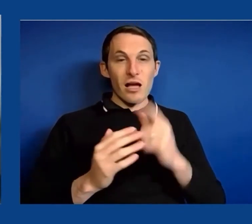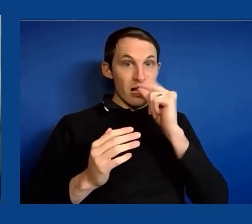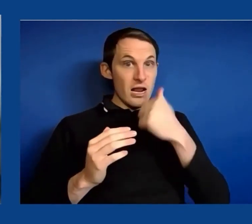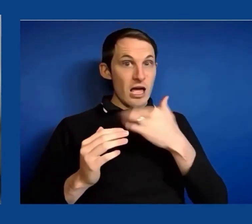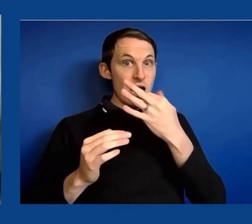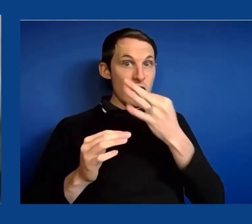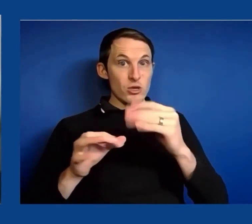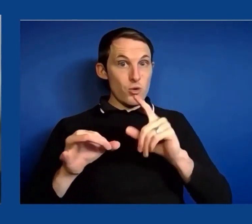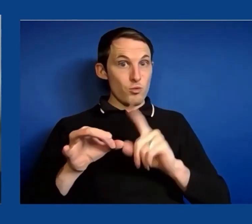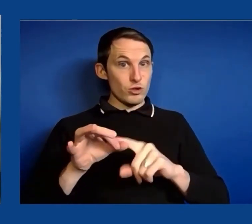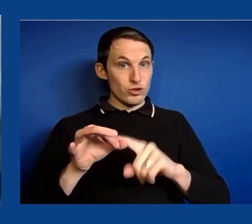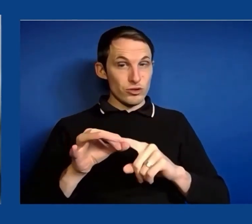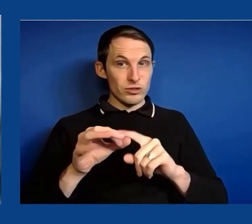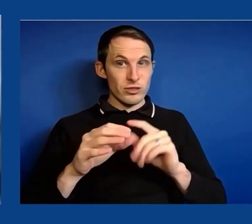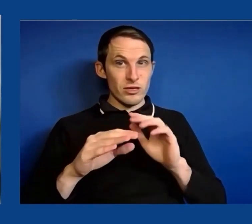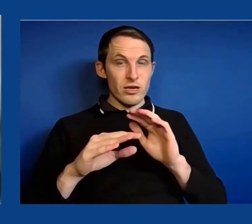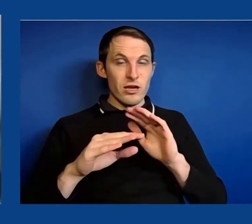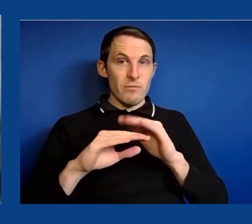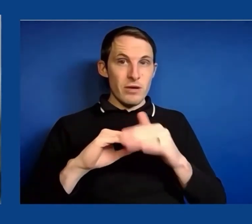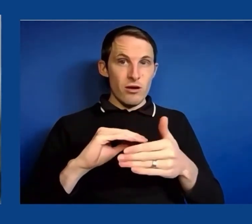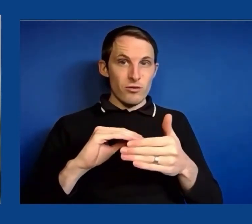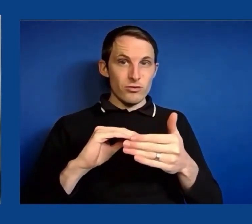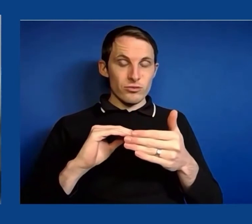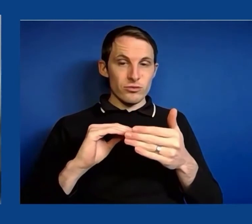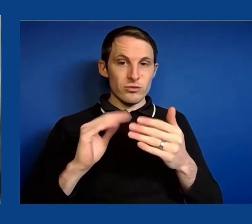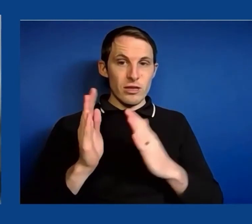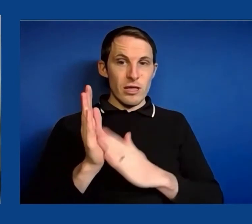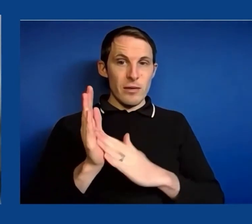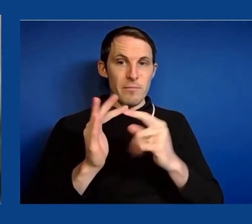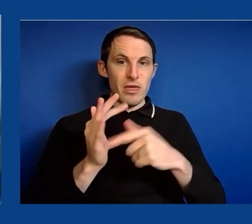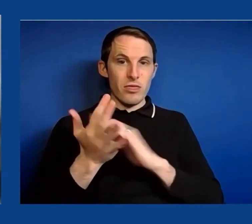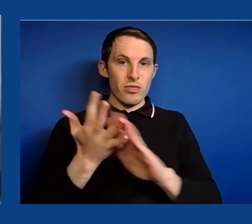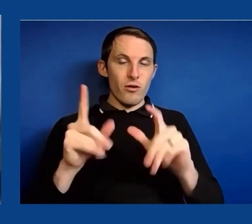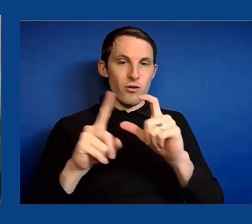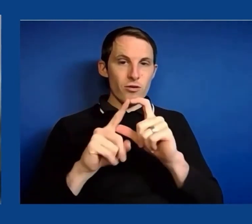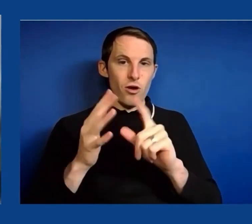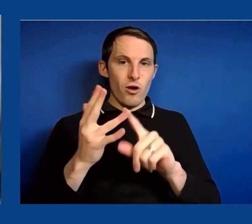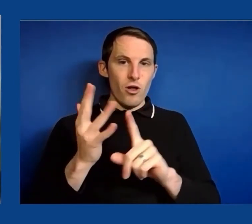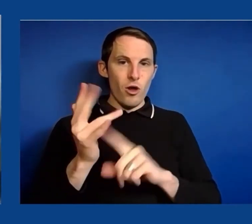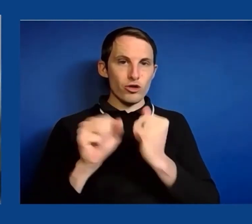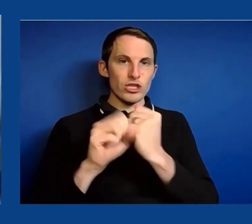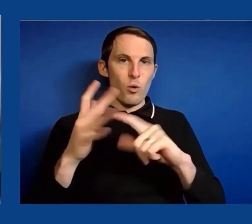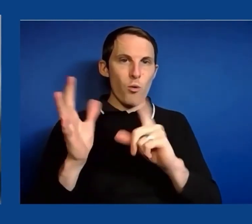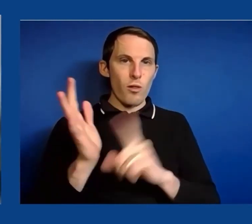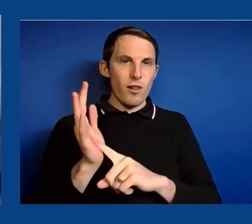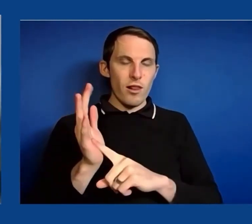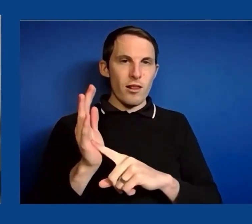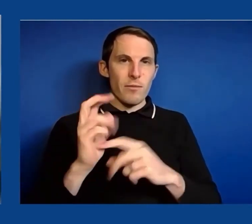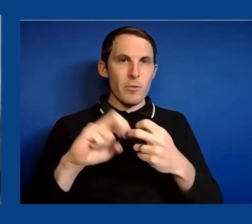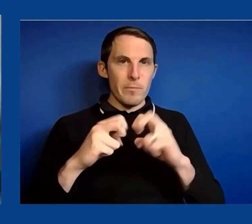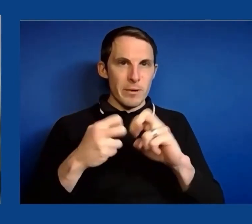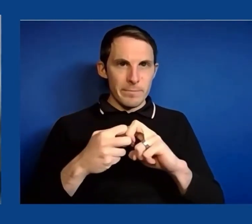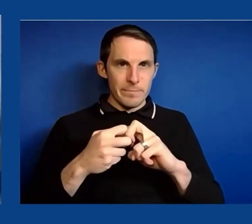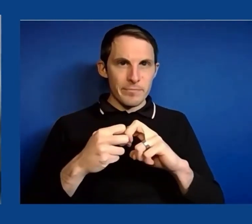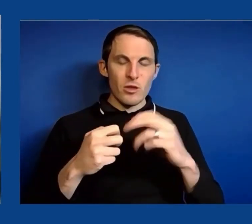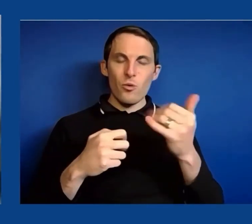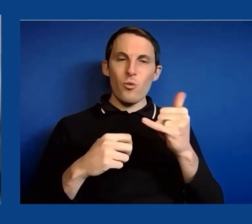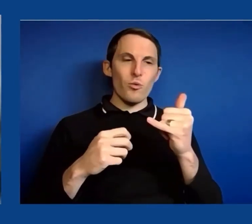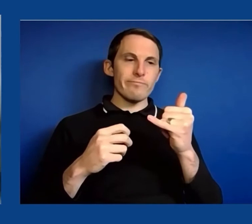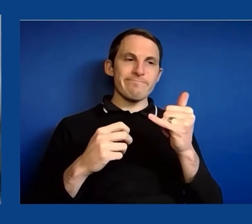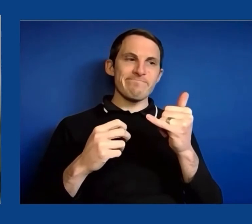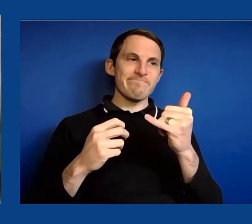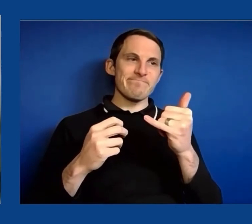question about the methodological problems or the